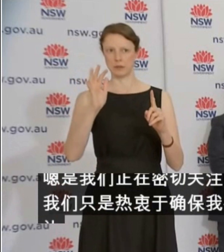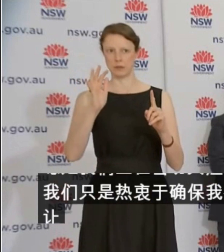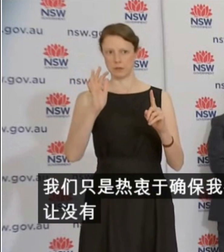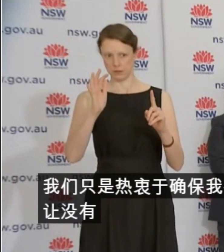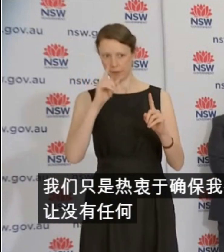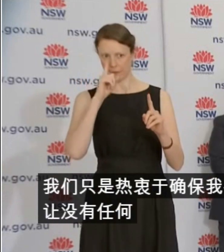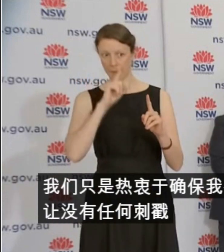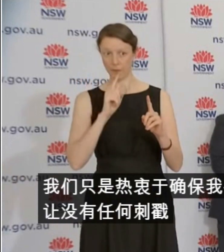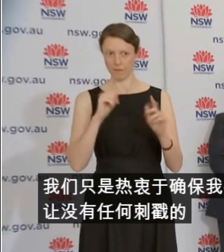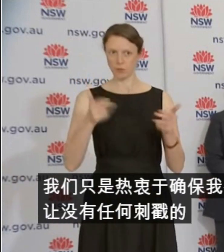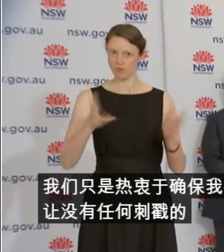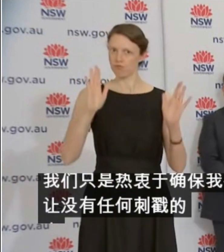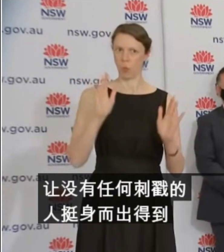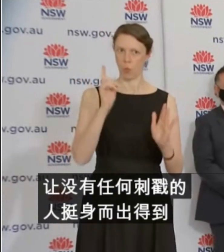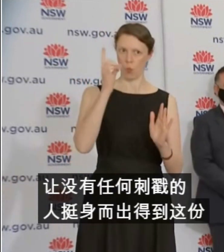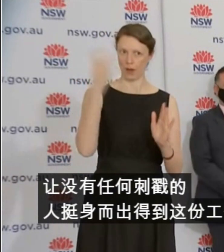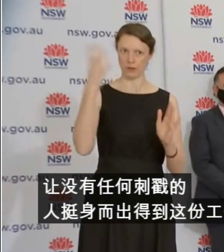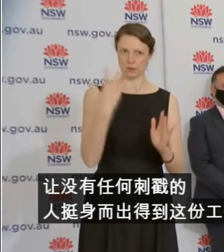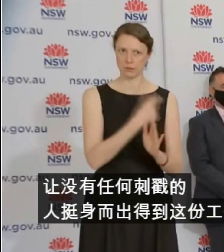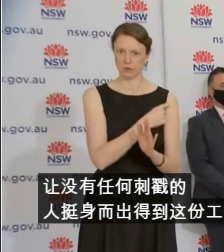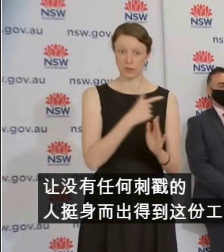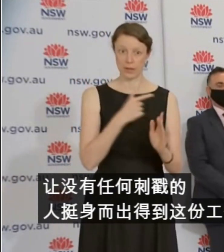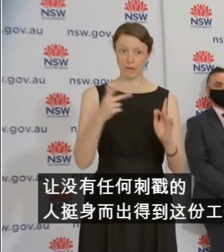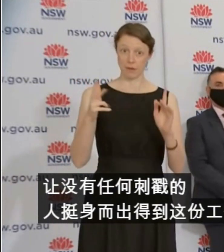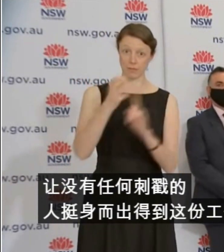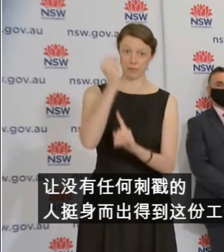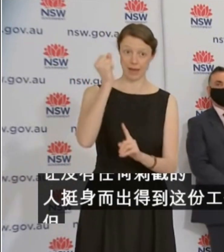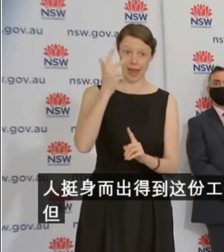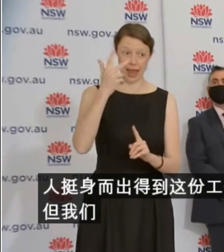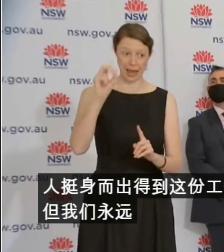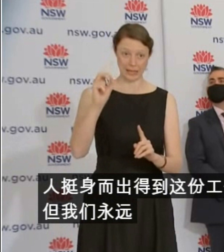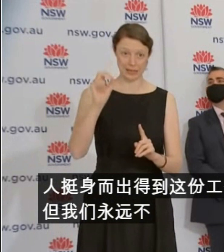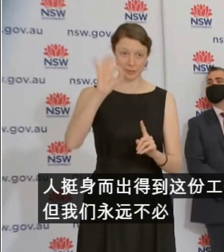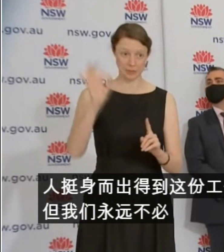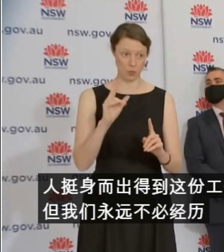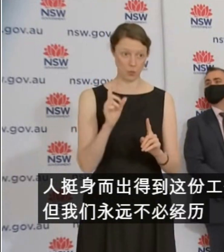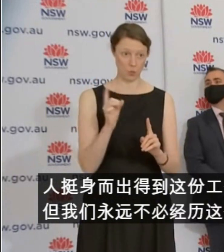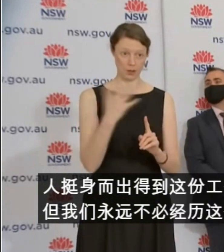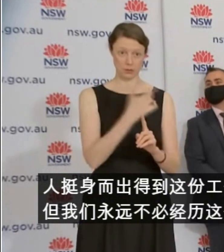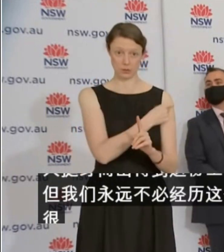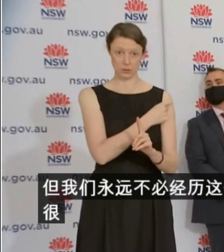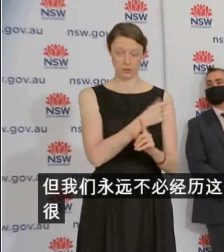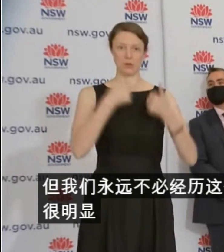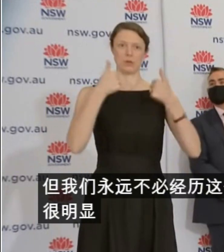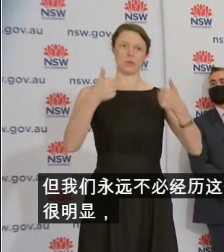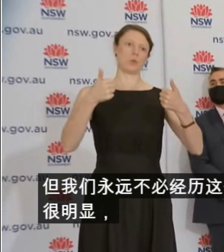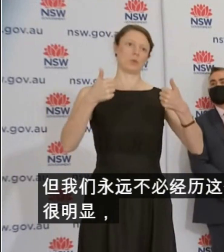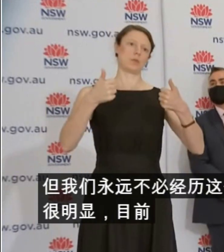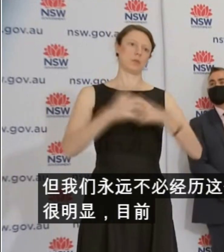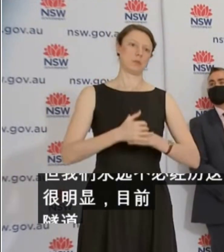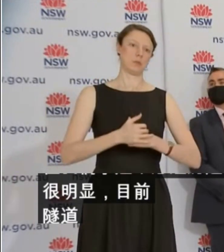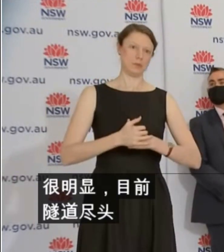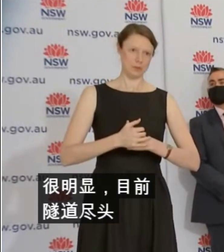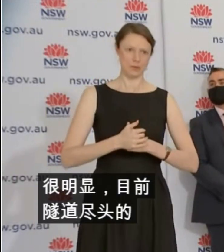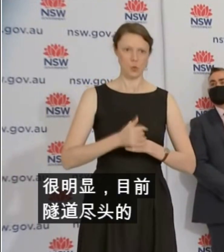we keep getting people who haven't had any jabs coming forward to get the jab. Are you confident that we'll never have to go through this again? Obviously at the moment